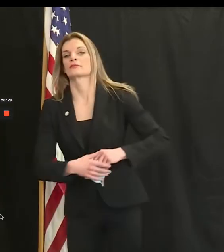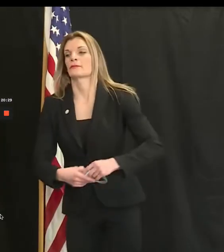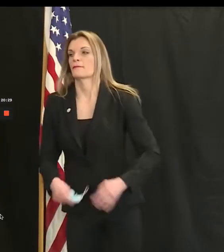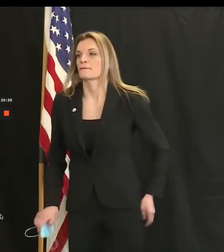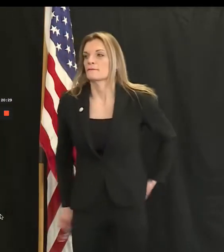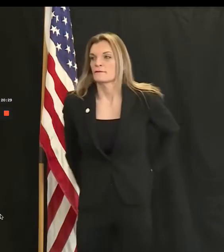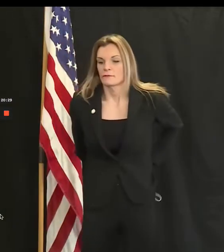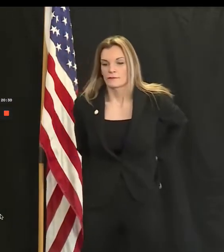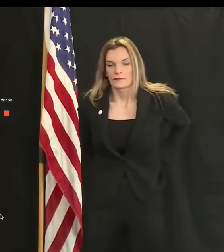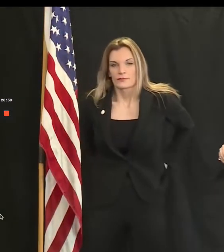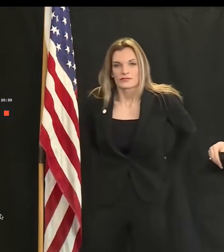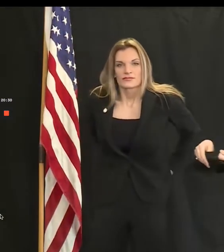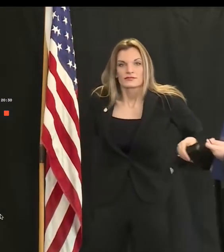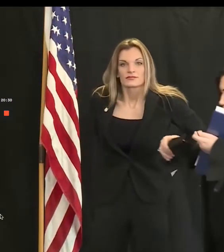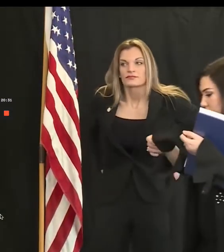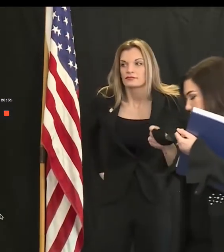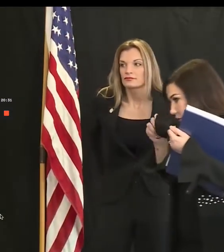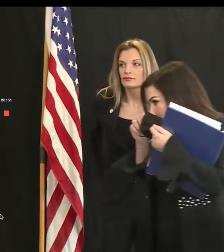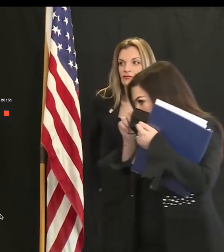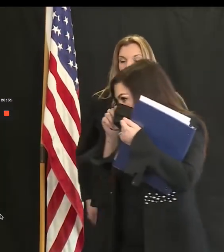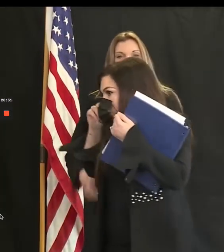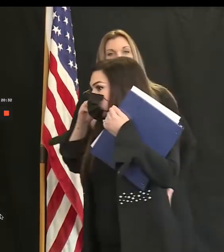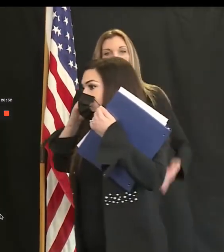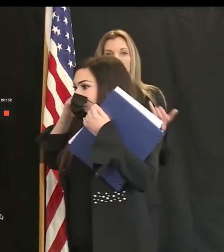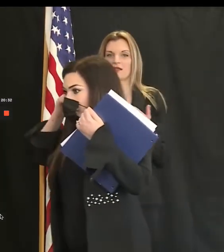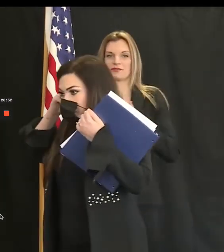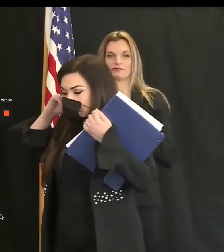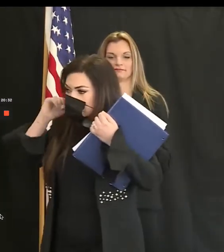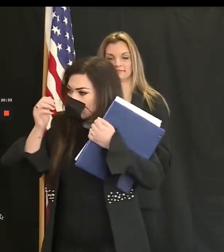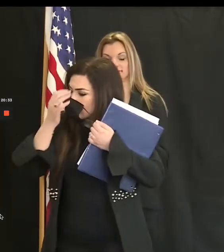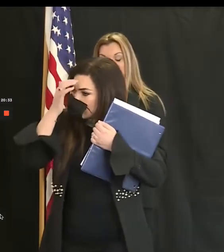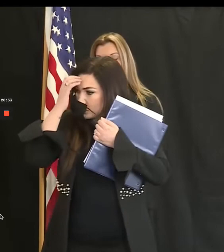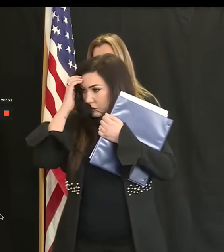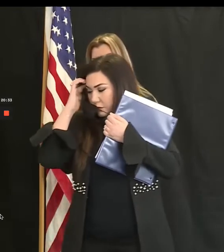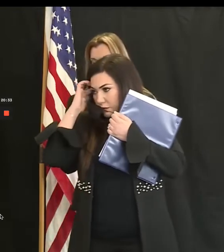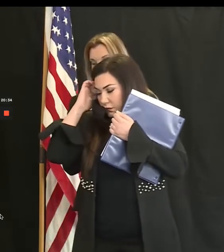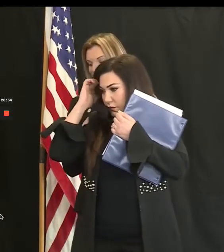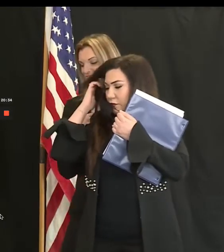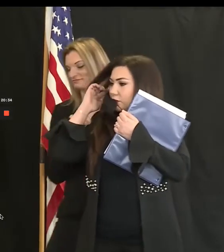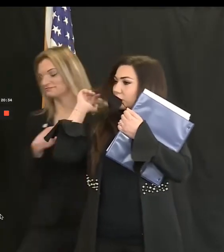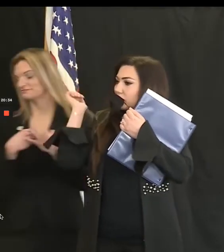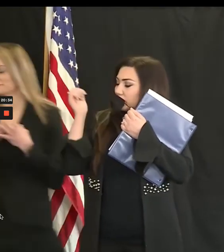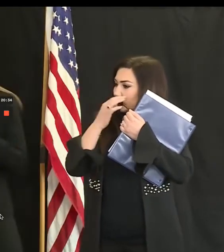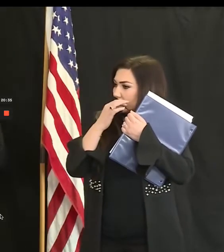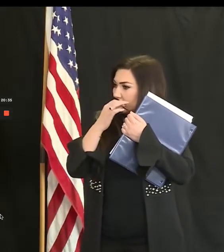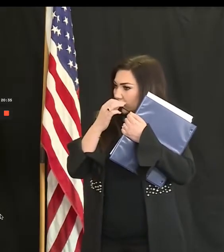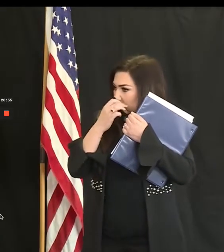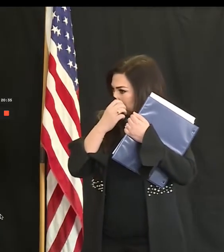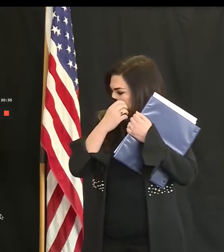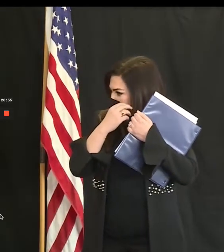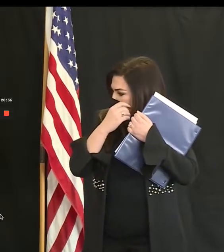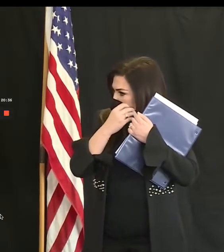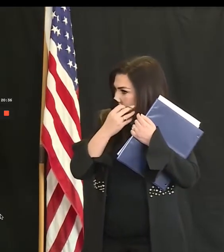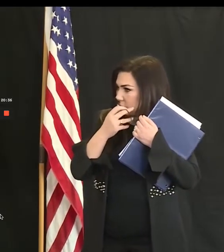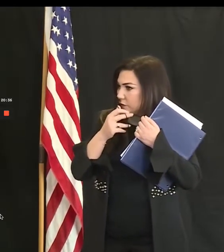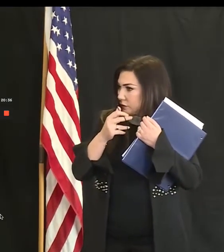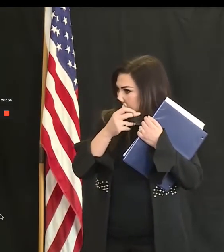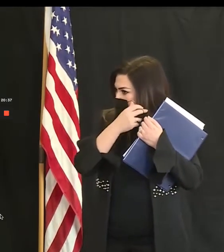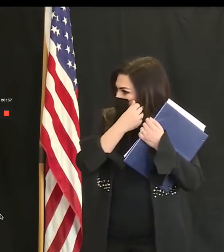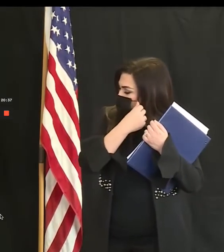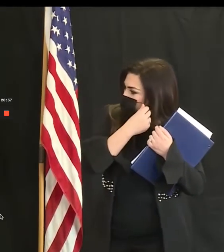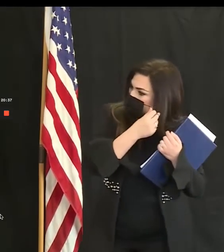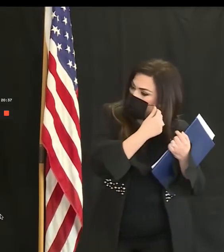Thank you, Solicitor General. We will begin with questions. The first question will be from Jordan Hermani at